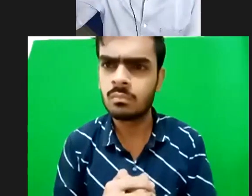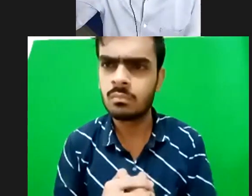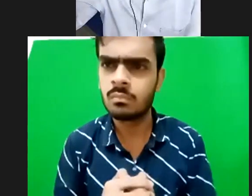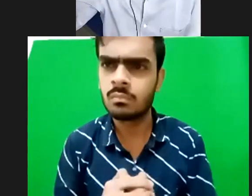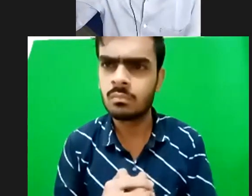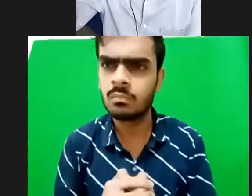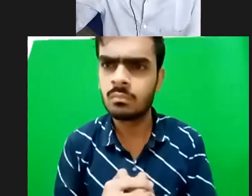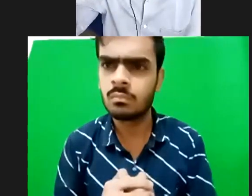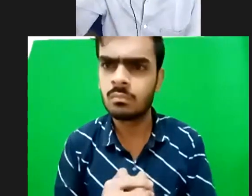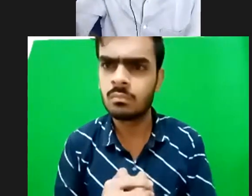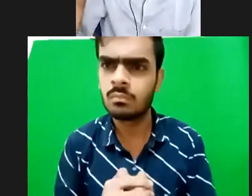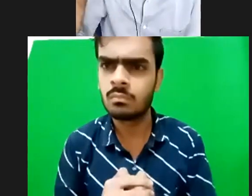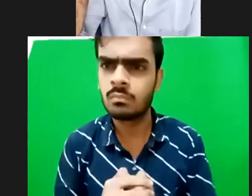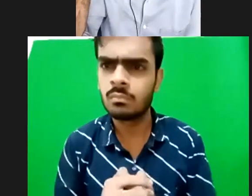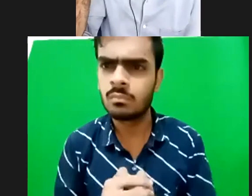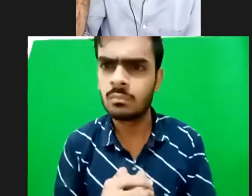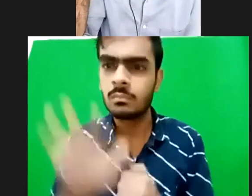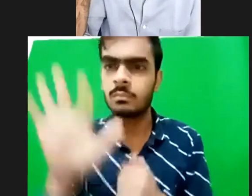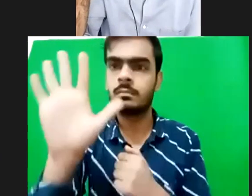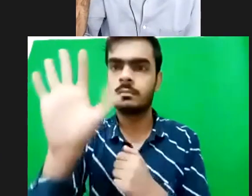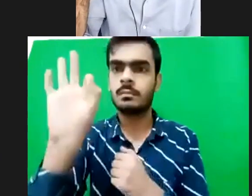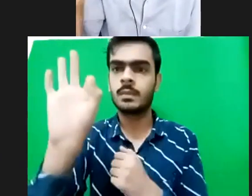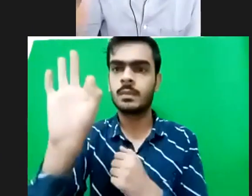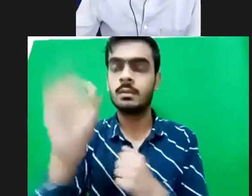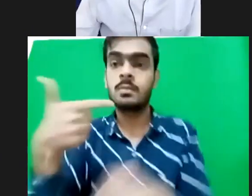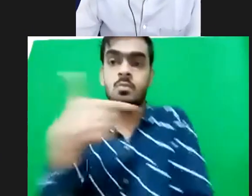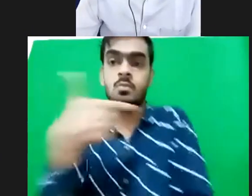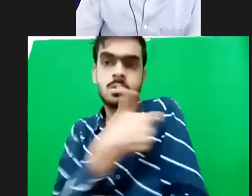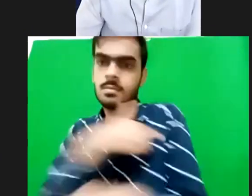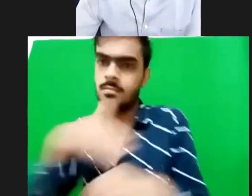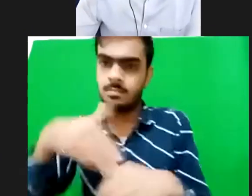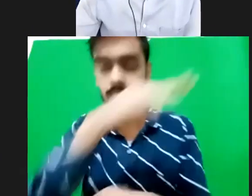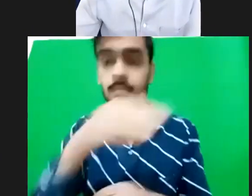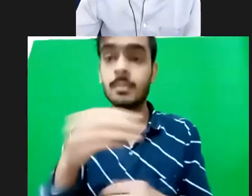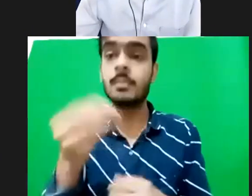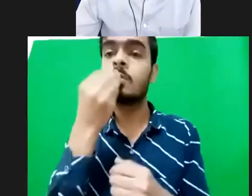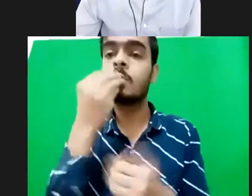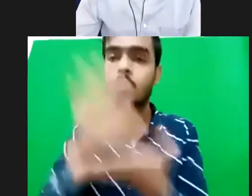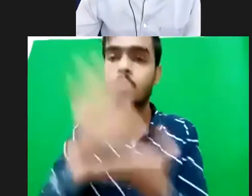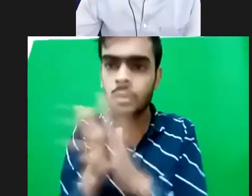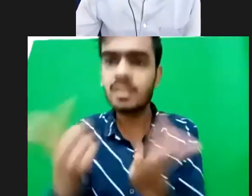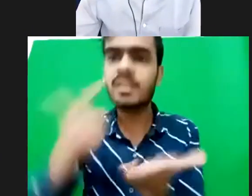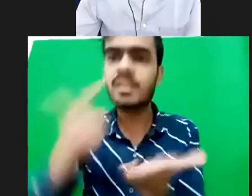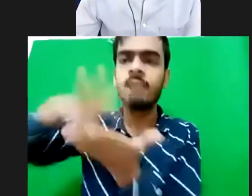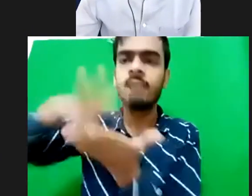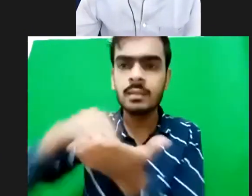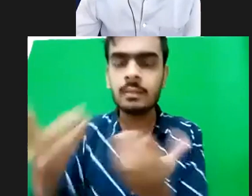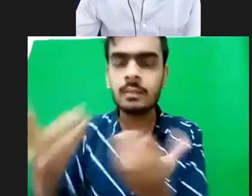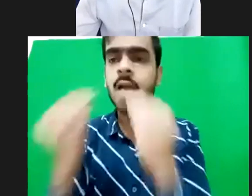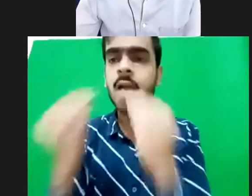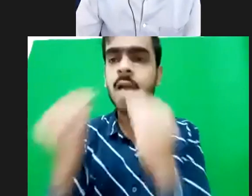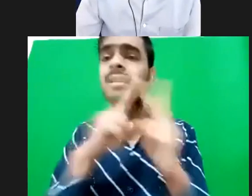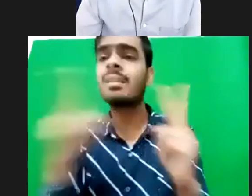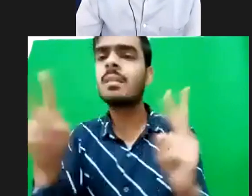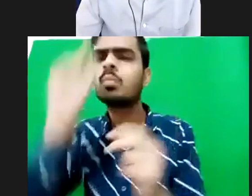Sorry? Okay. So once you've done the vaccine, are there